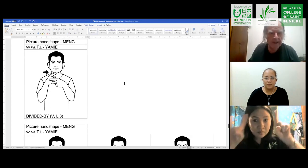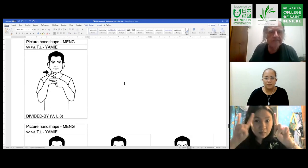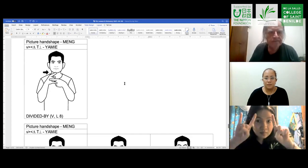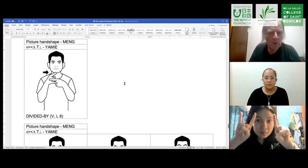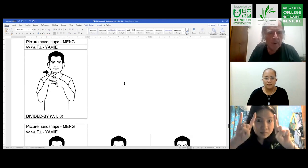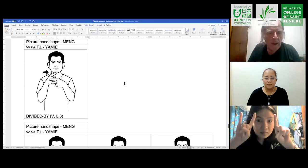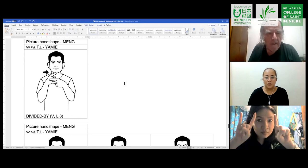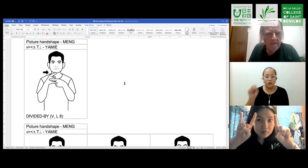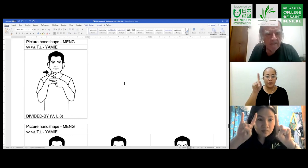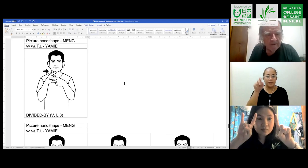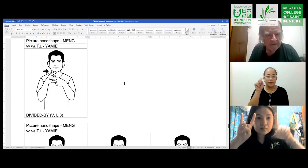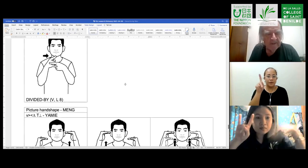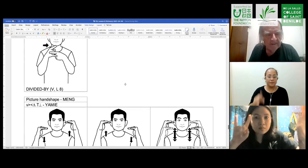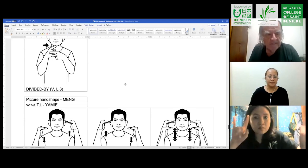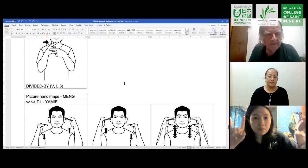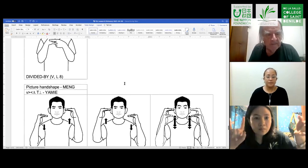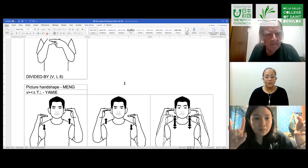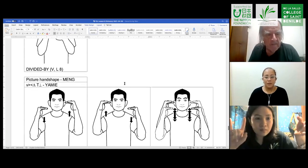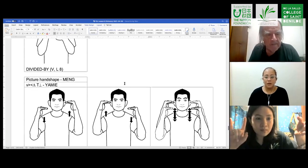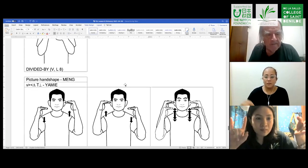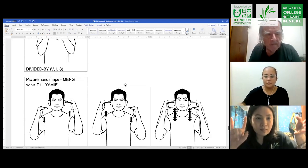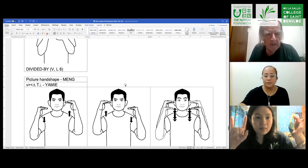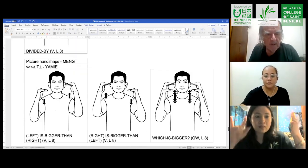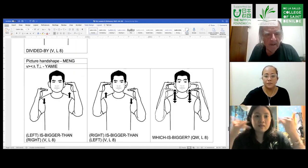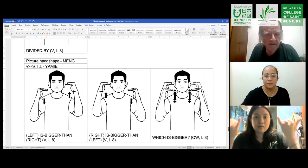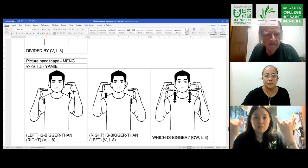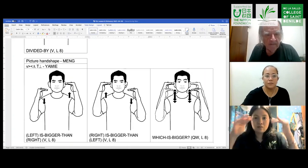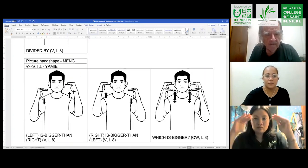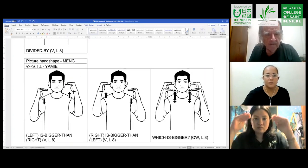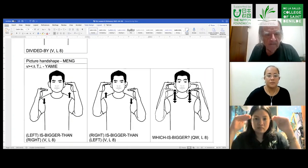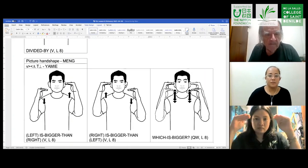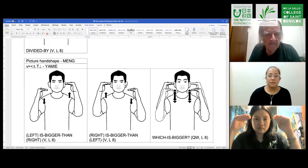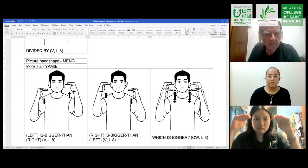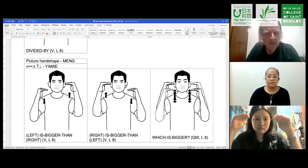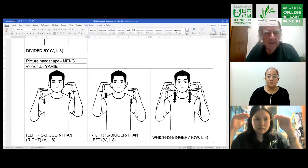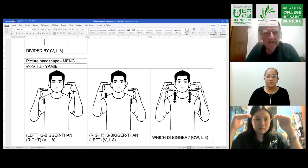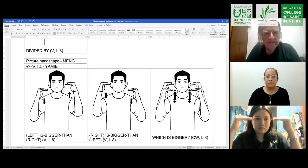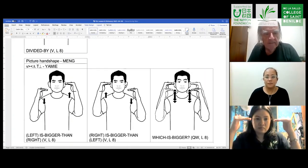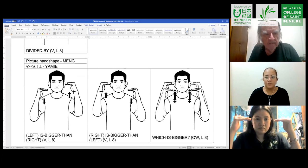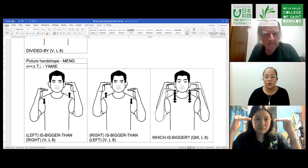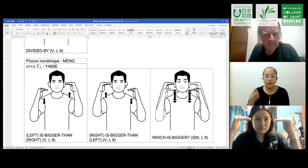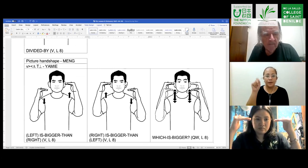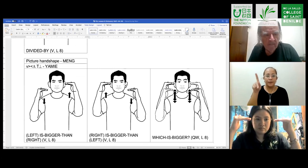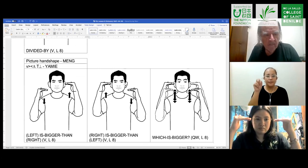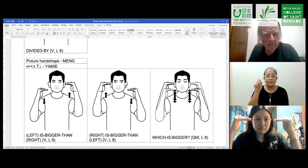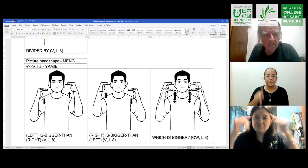Okay, okay, And then the other hand is just the index finger. okay. Then we have a